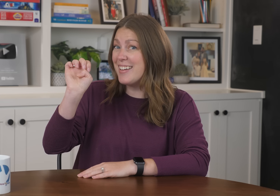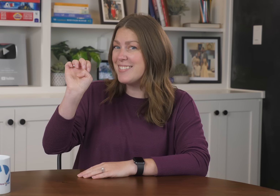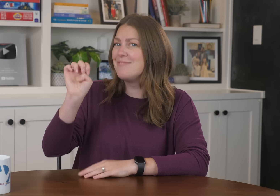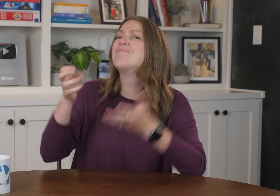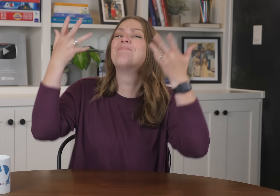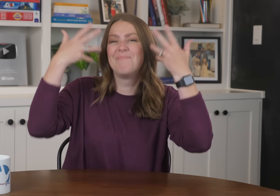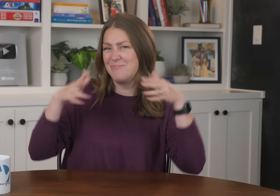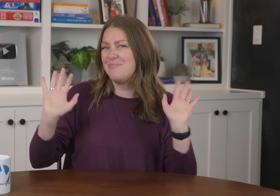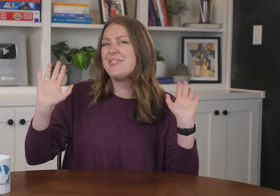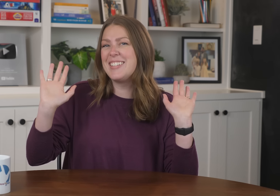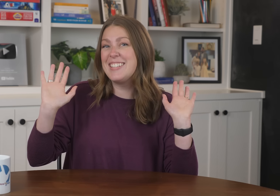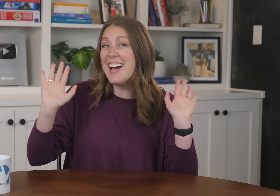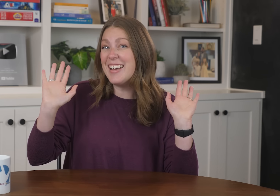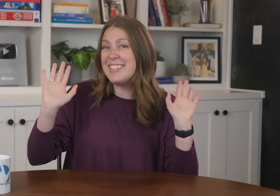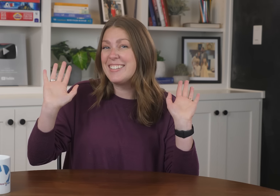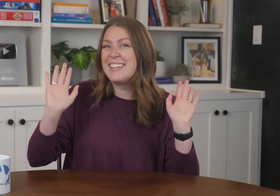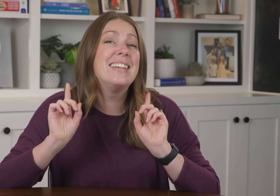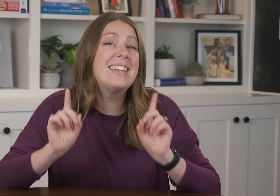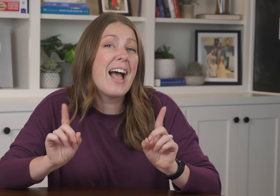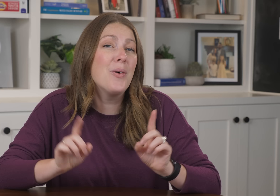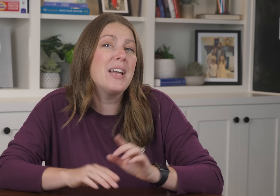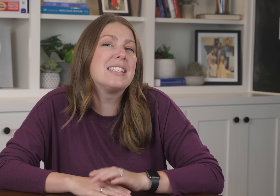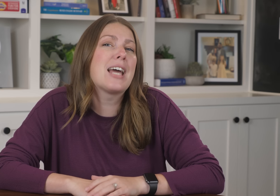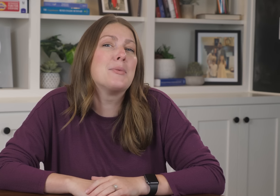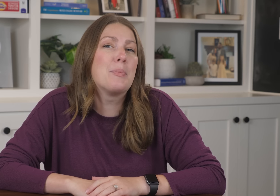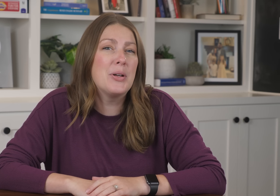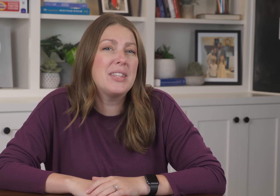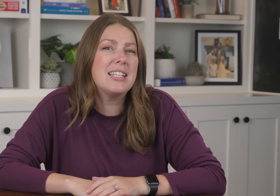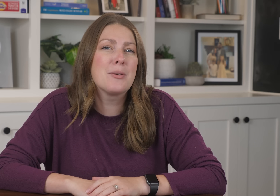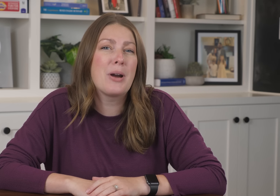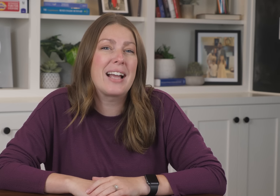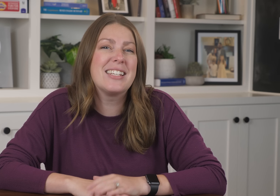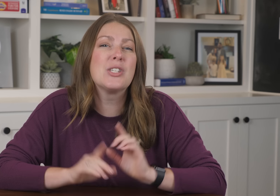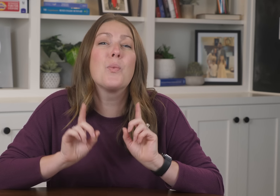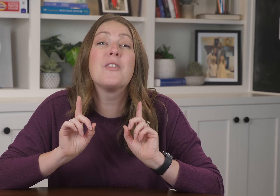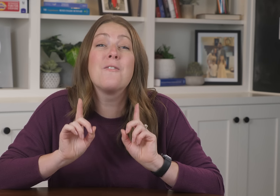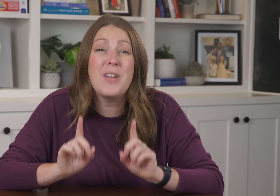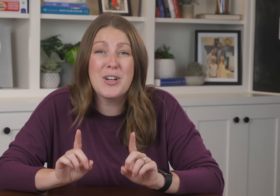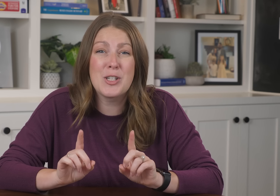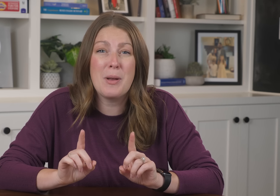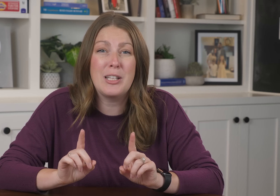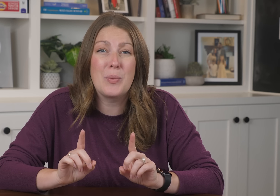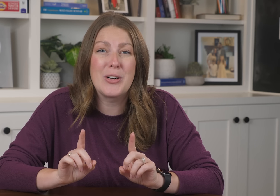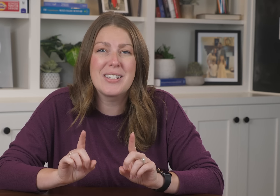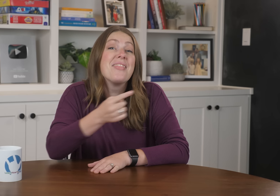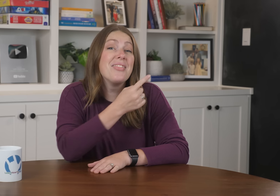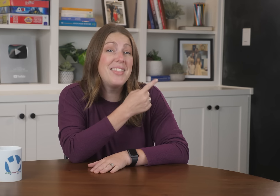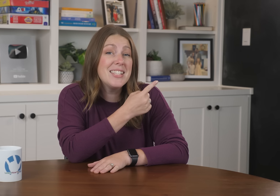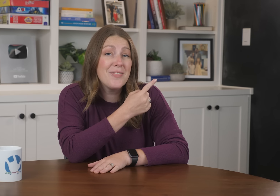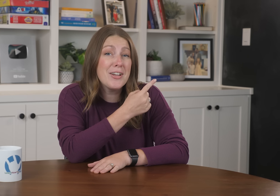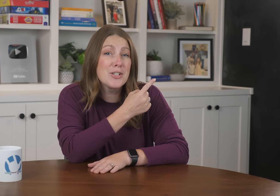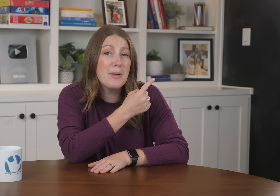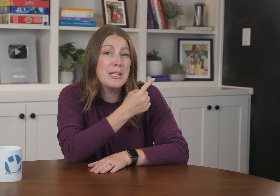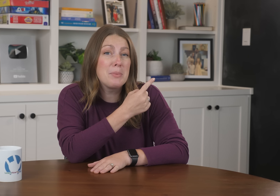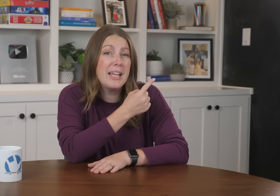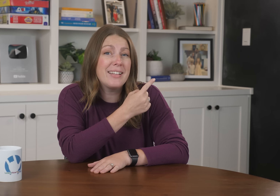done. Done. Now it's time to put these to practice with fingerspelling words. This fingerspelling